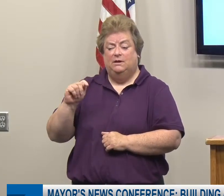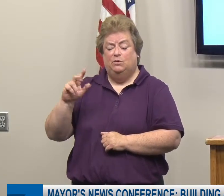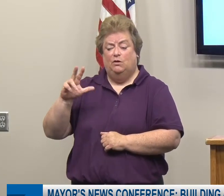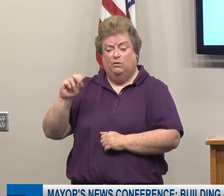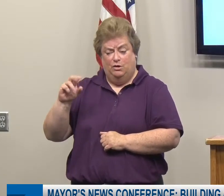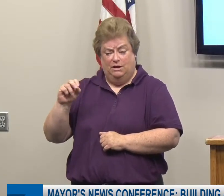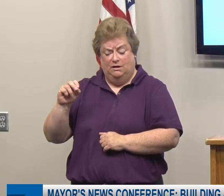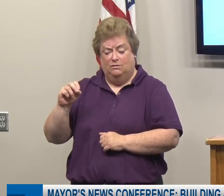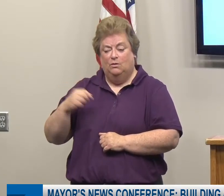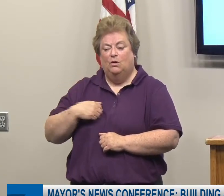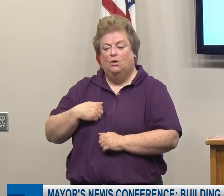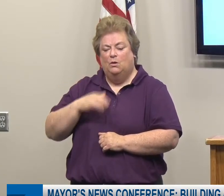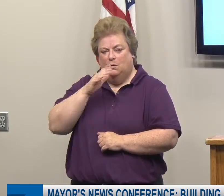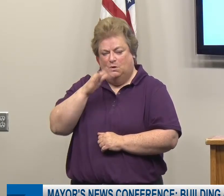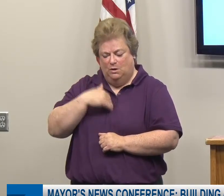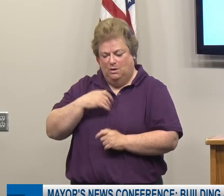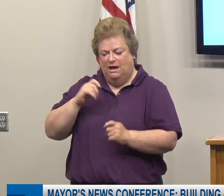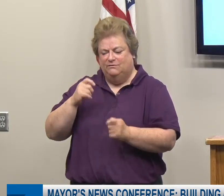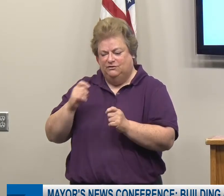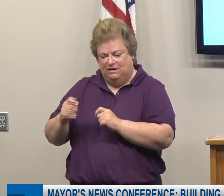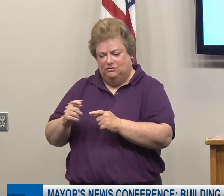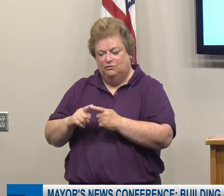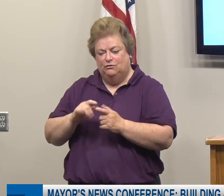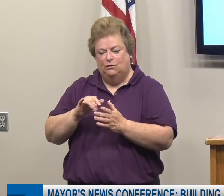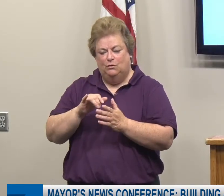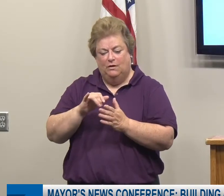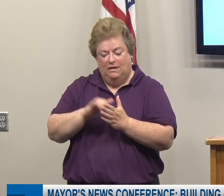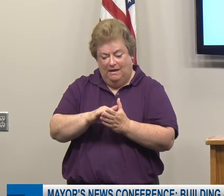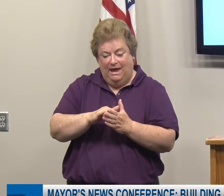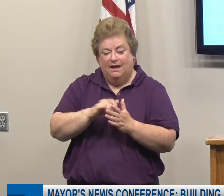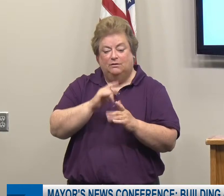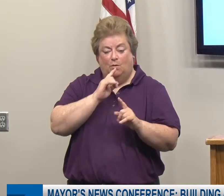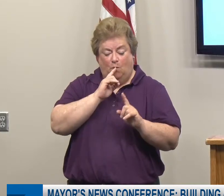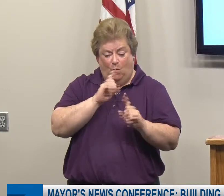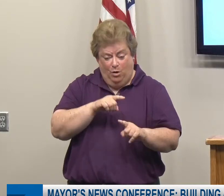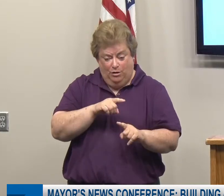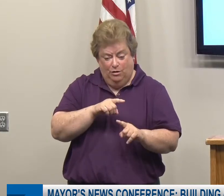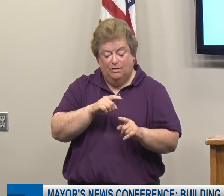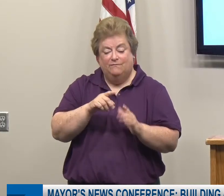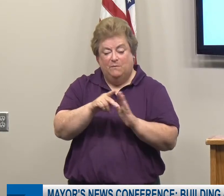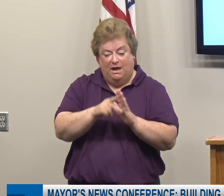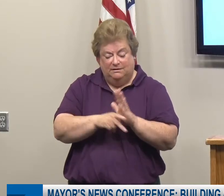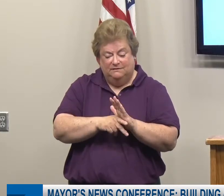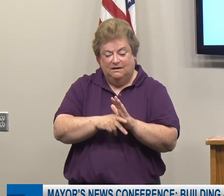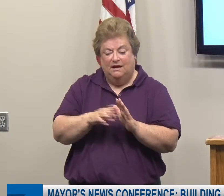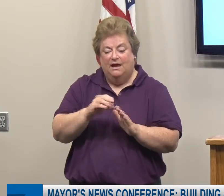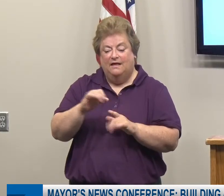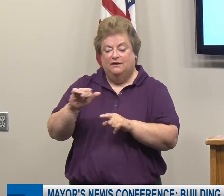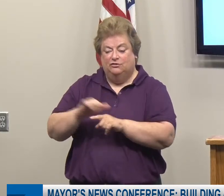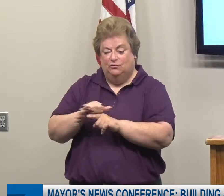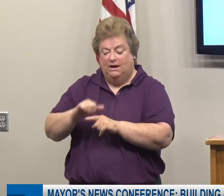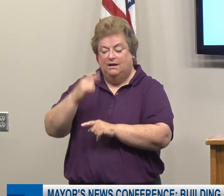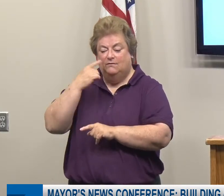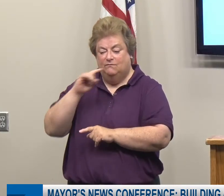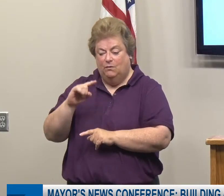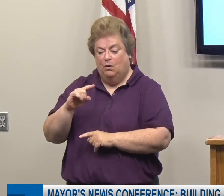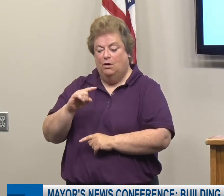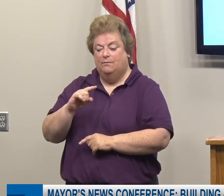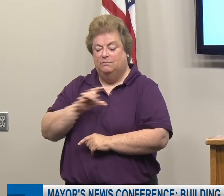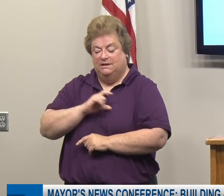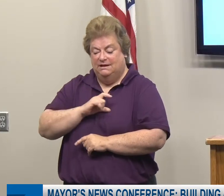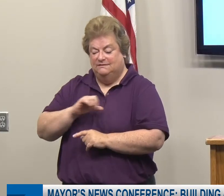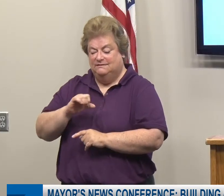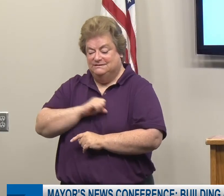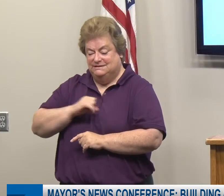we anticipate changes to General Order 1510 will be finalized for purposes of this year, and that training for LPD staff will be well